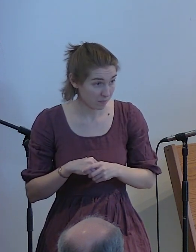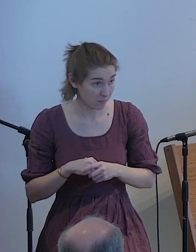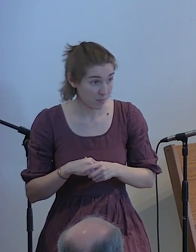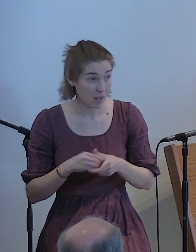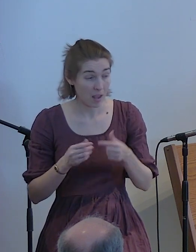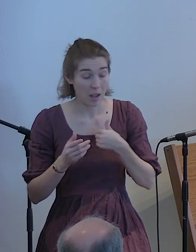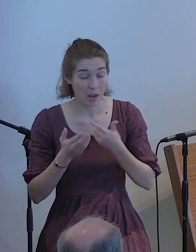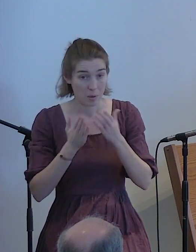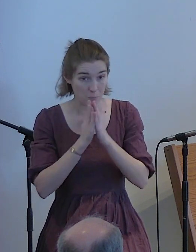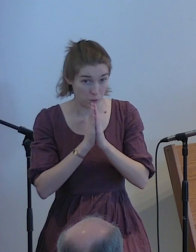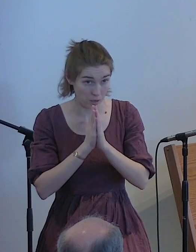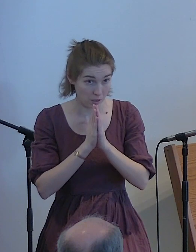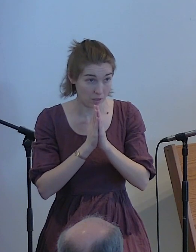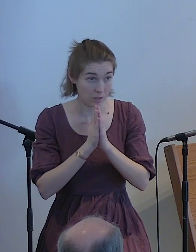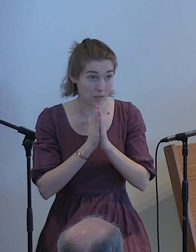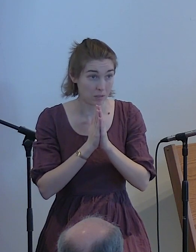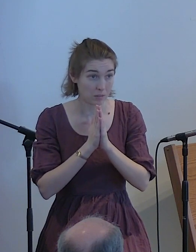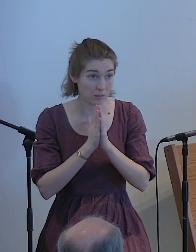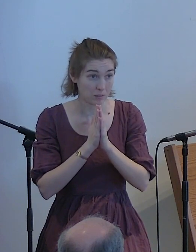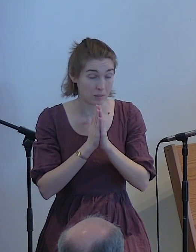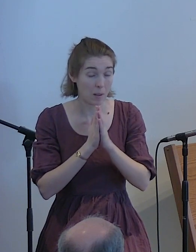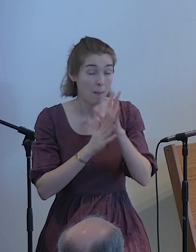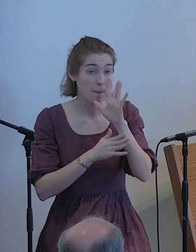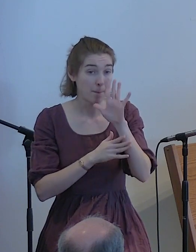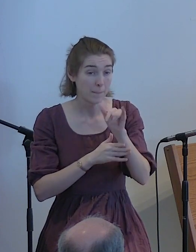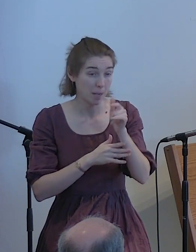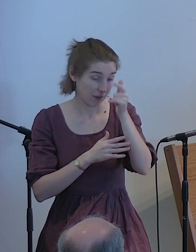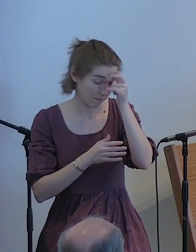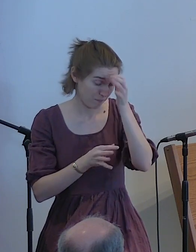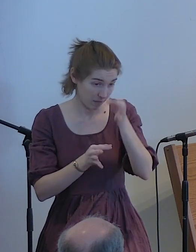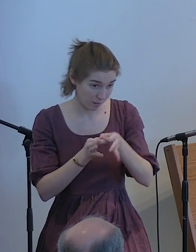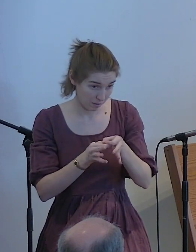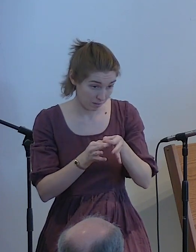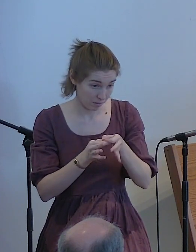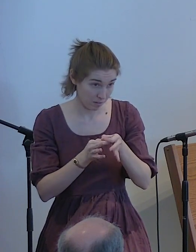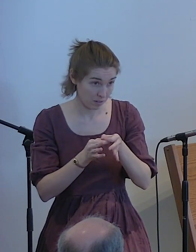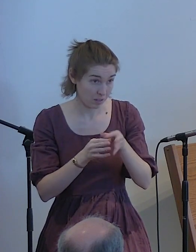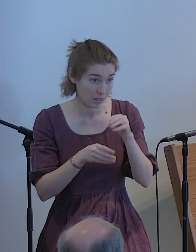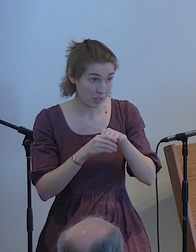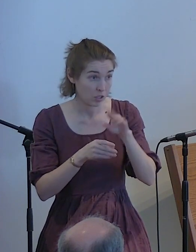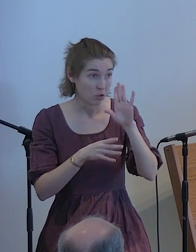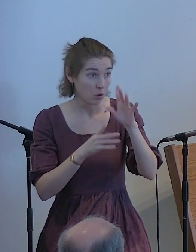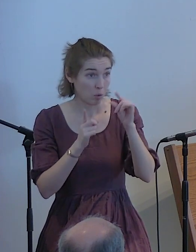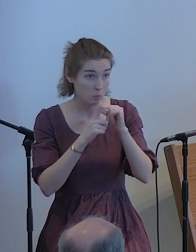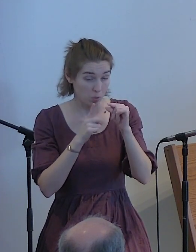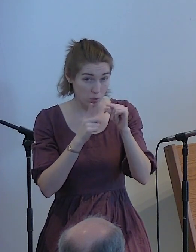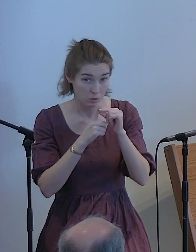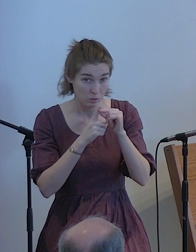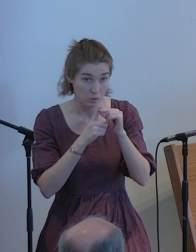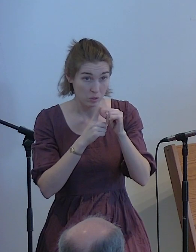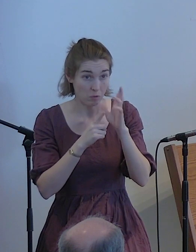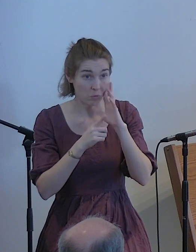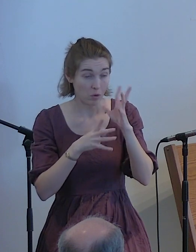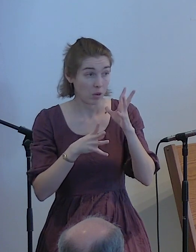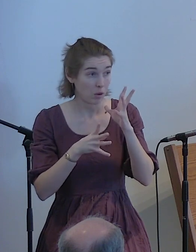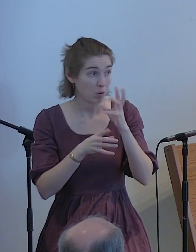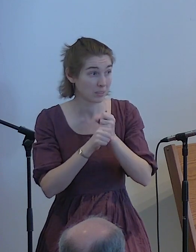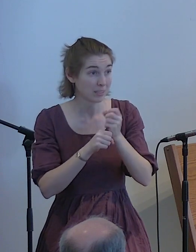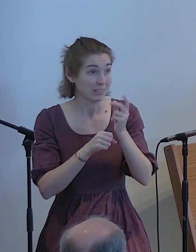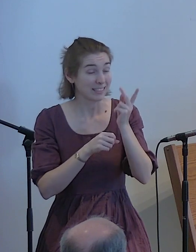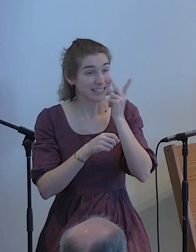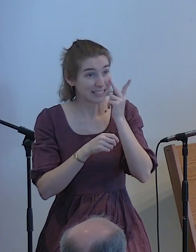I pray by faith in your word that we will see each other in